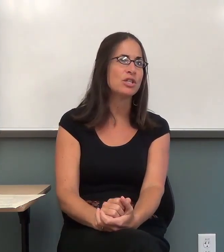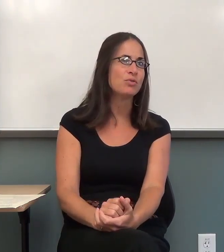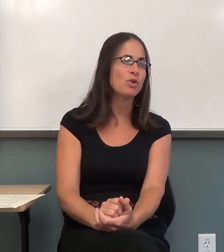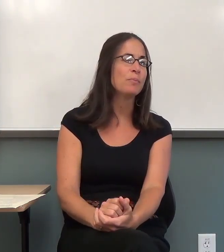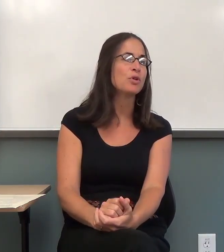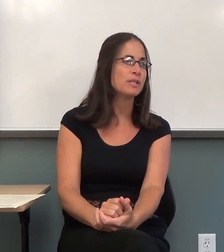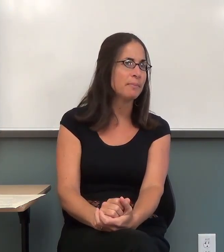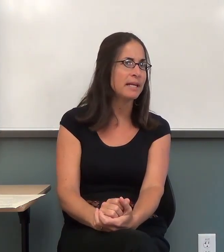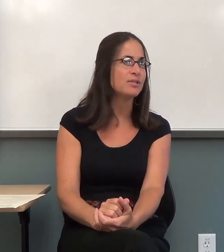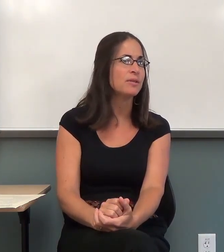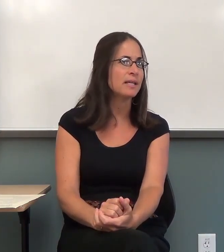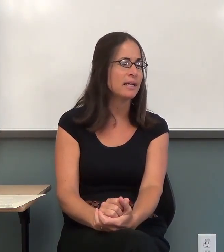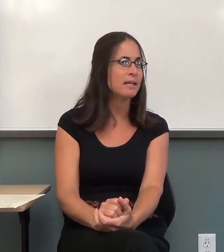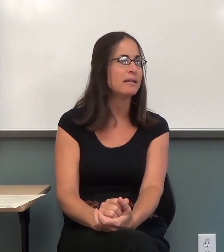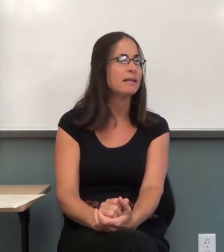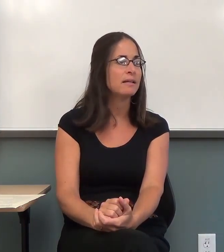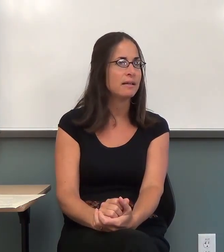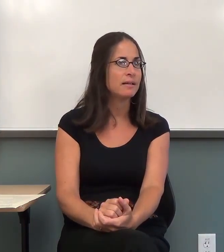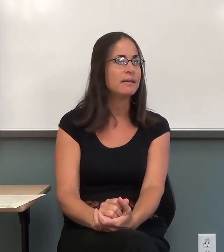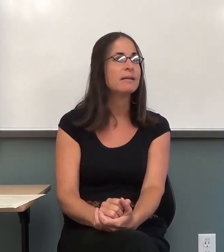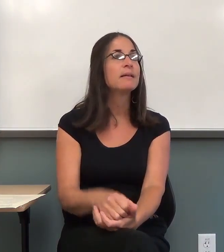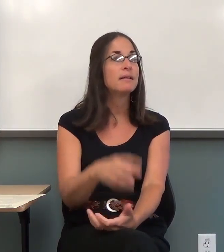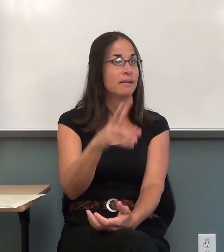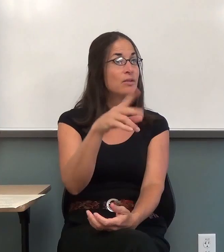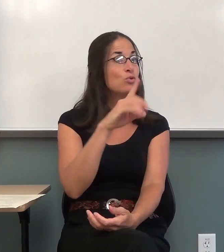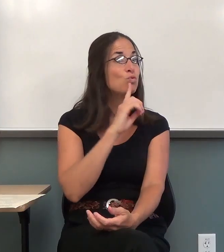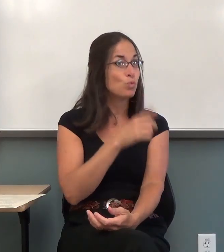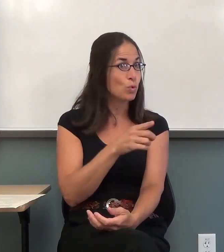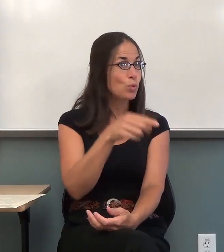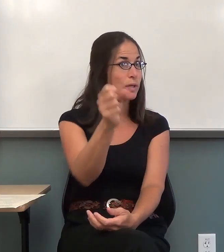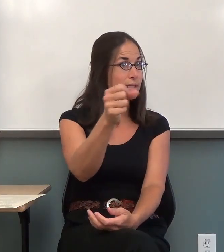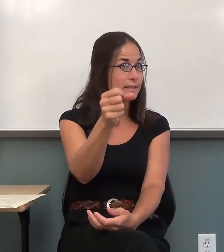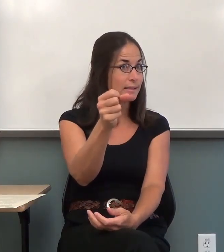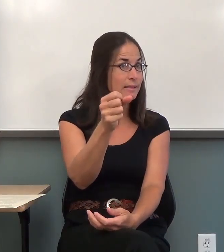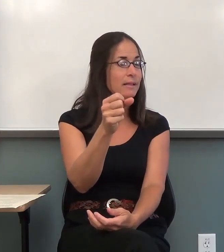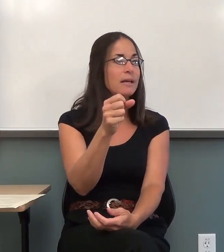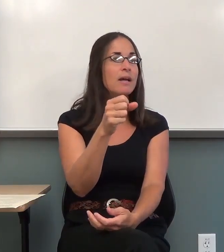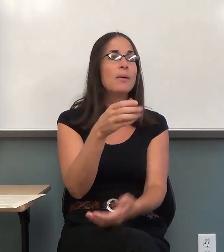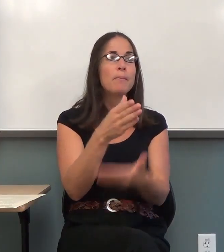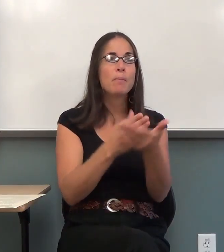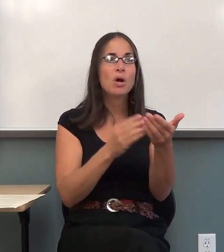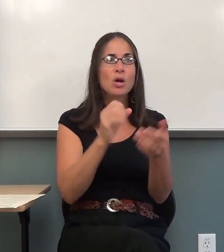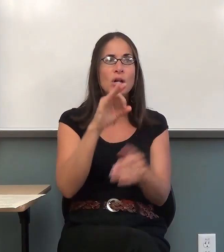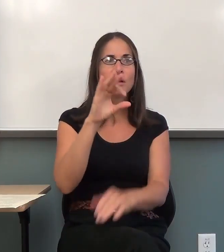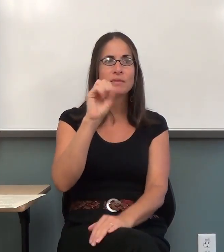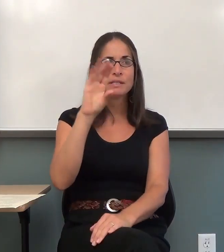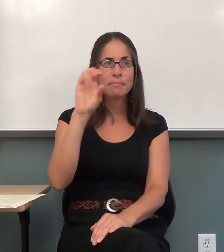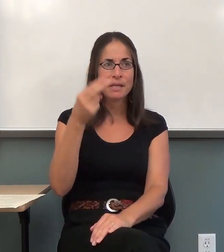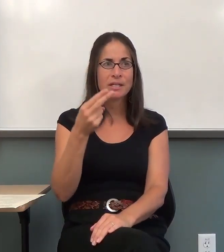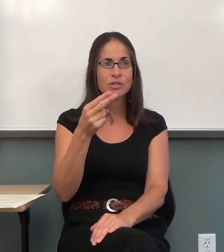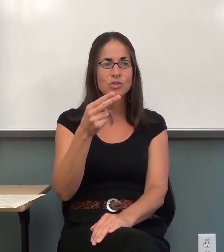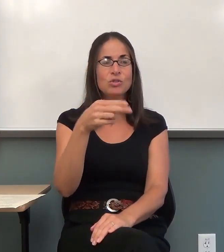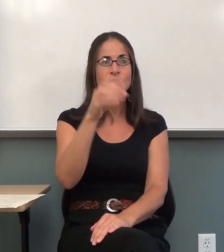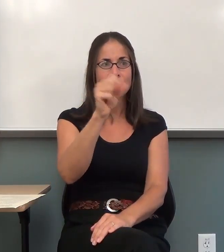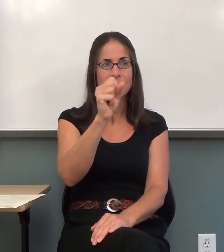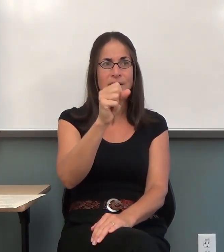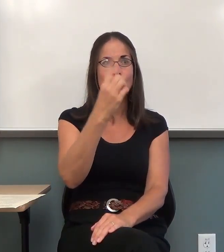general, person, place, or thing. That is true. A part of speech is in fact, one example is in